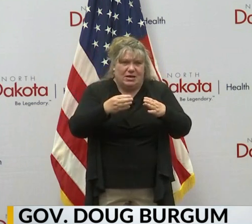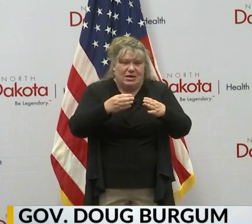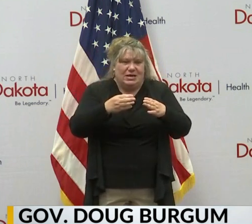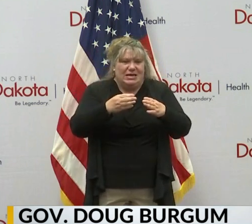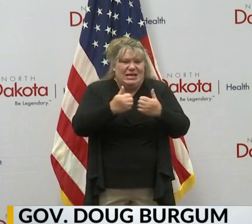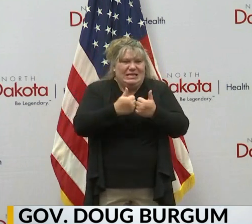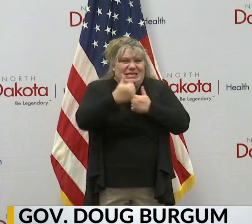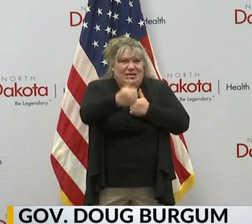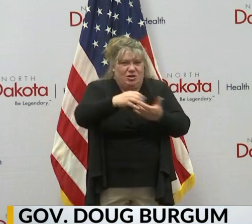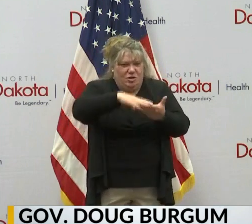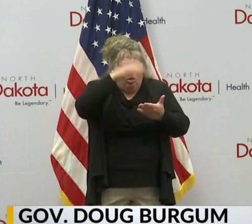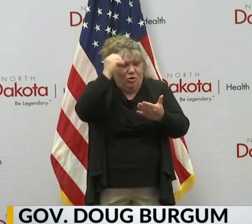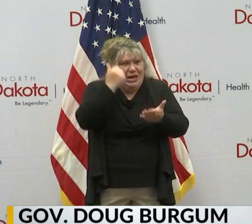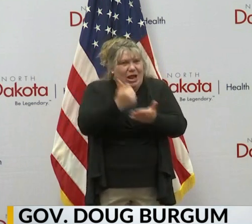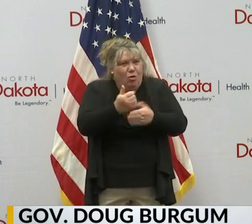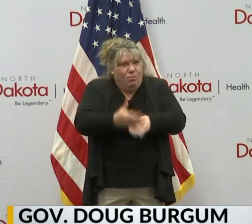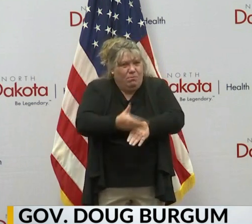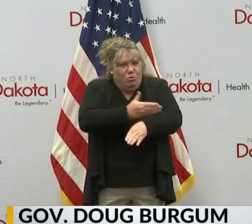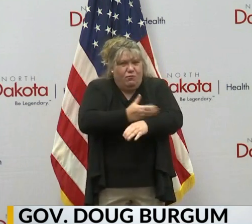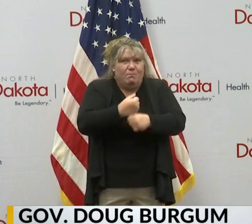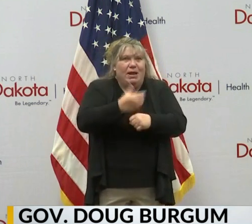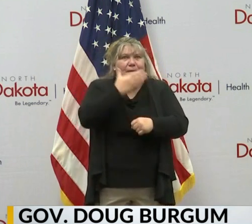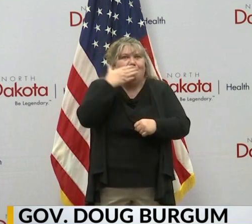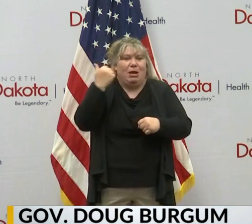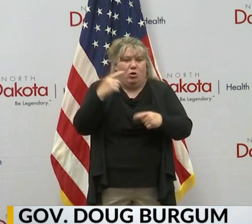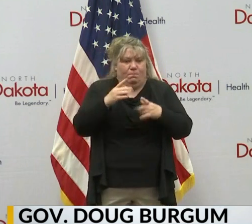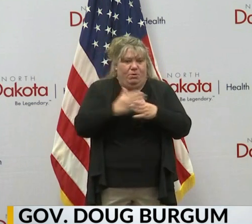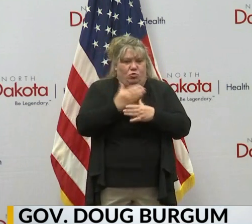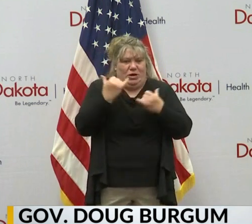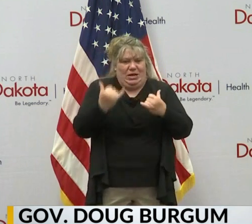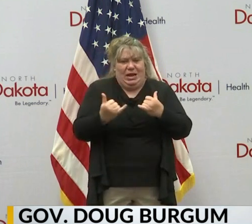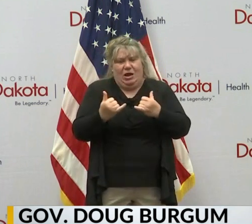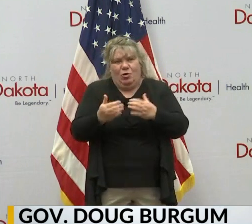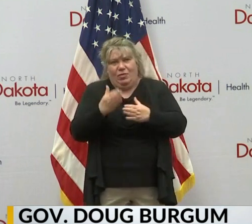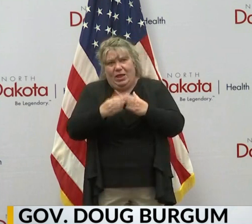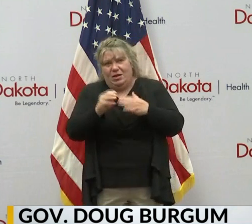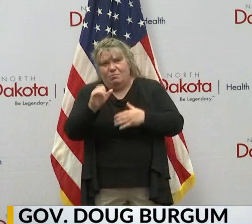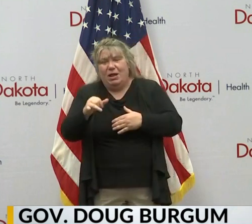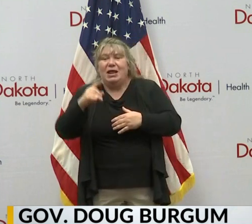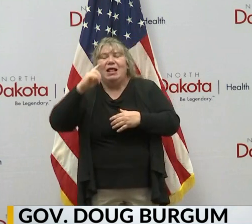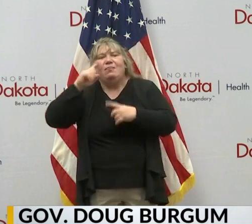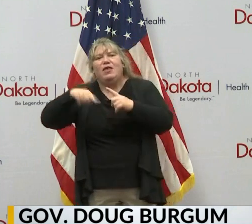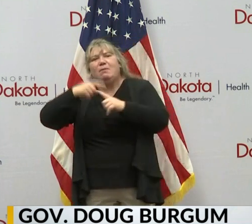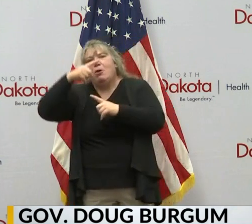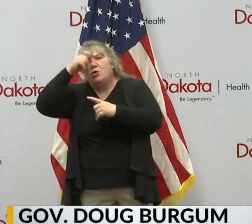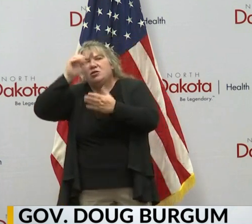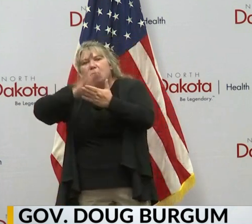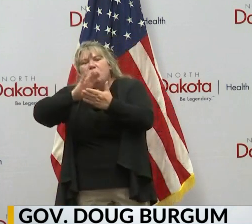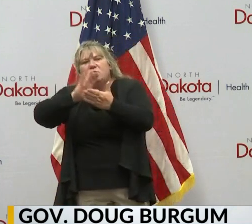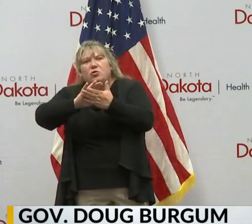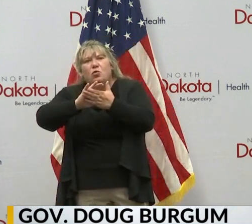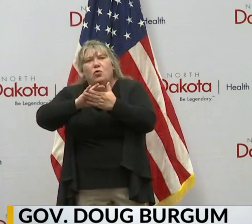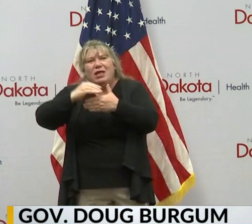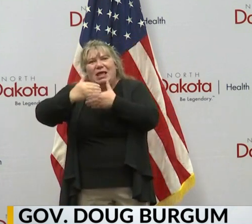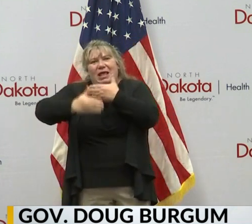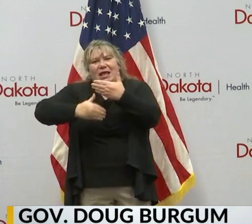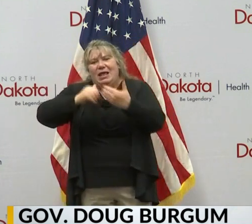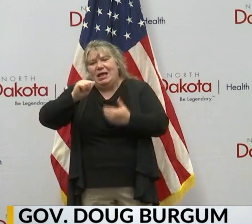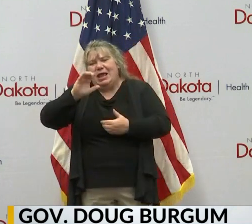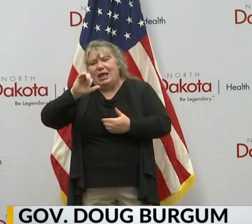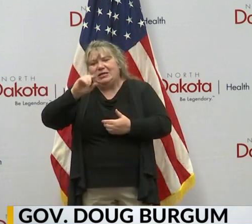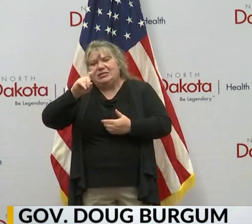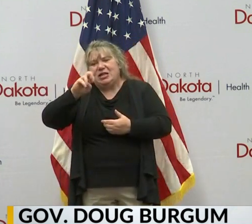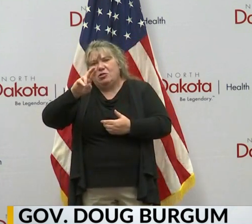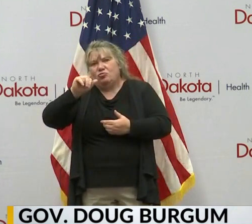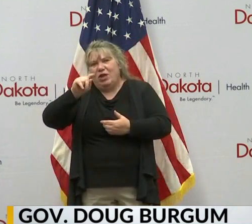it better every day between now and the end of the school year, and think about summer school, acceleration academies coming back next fall,